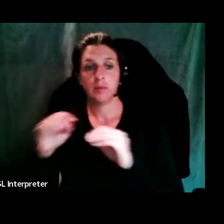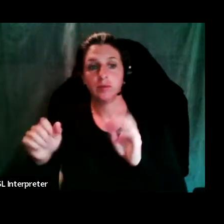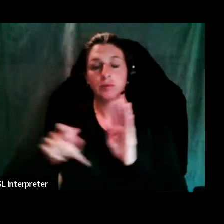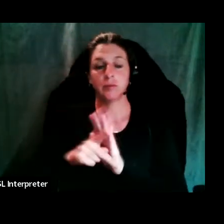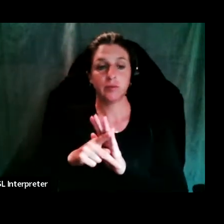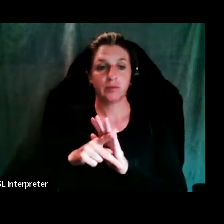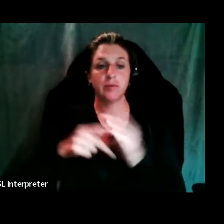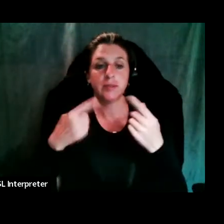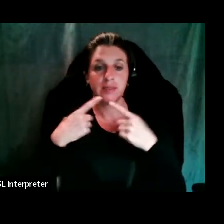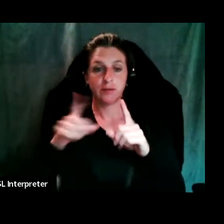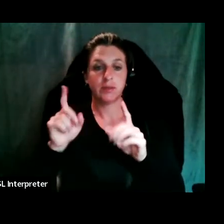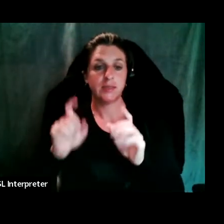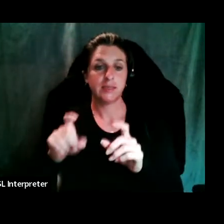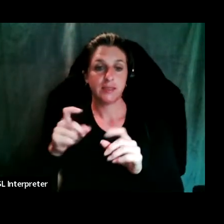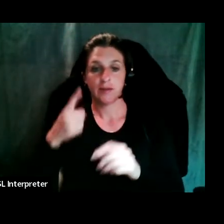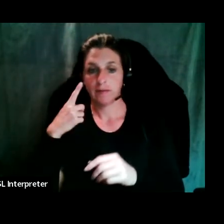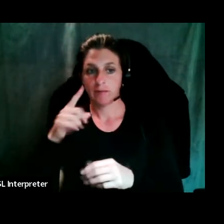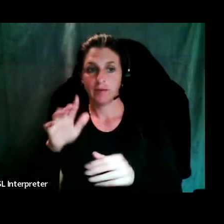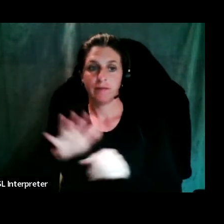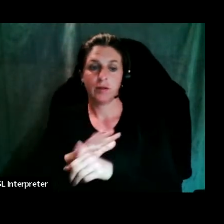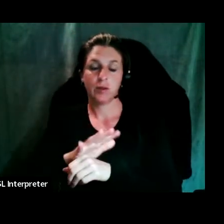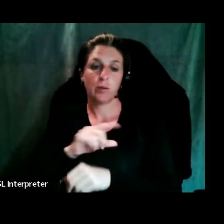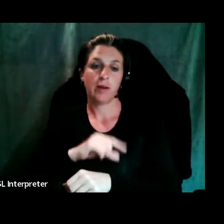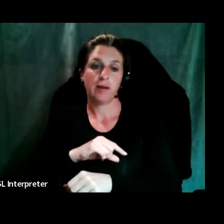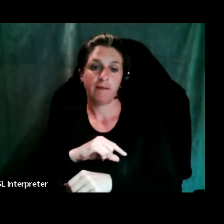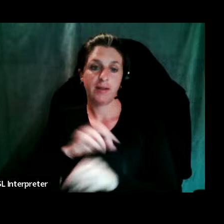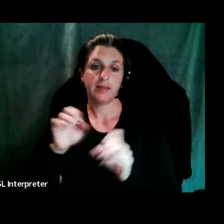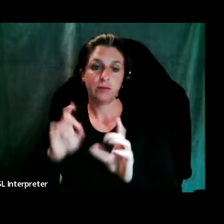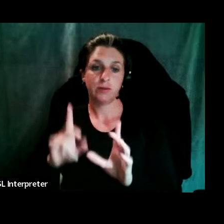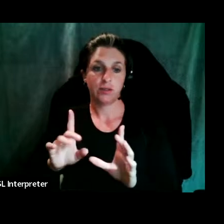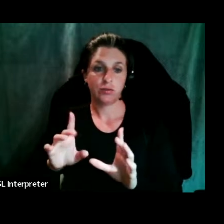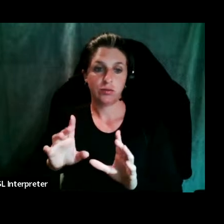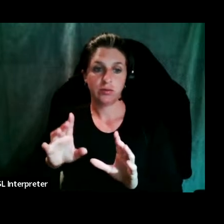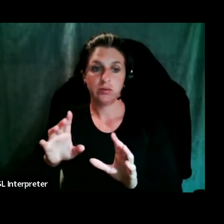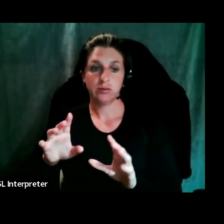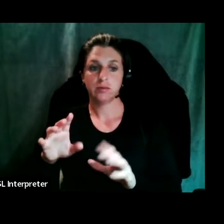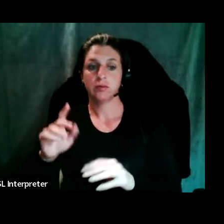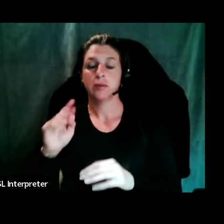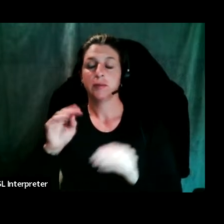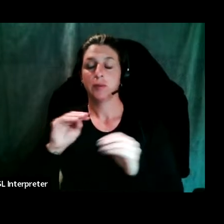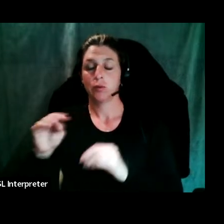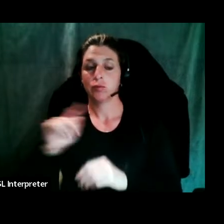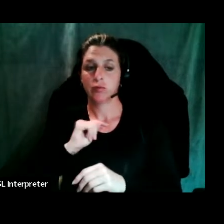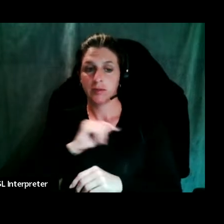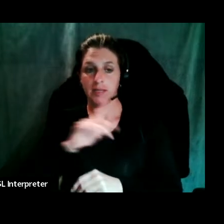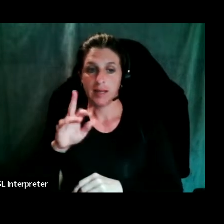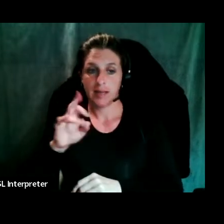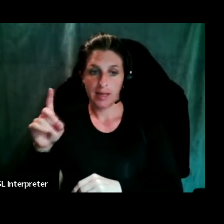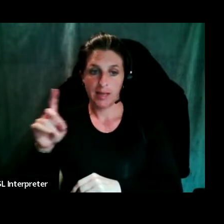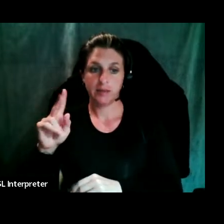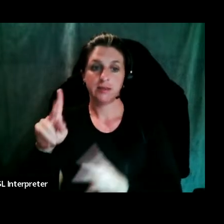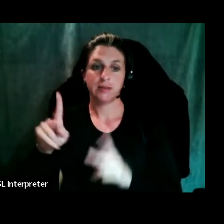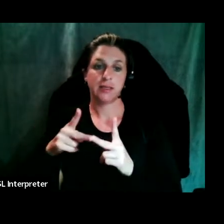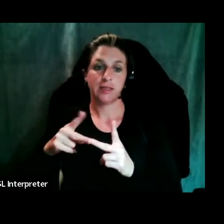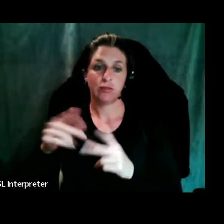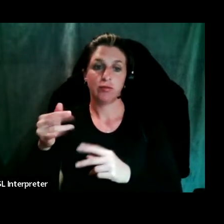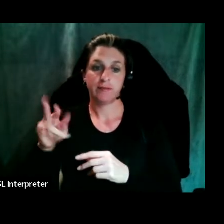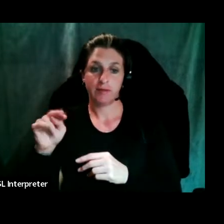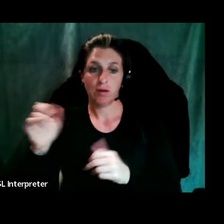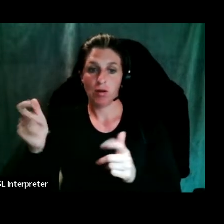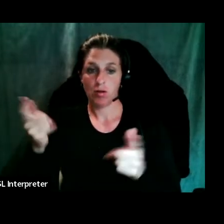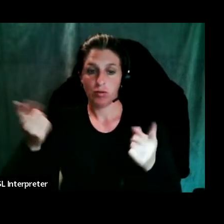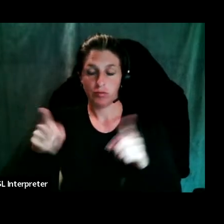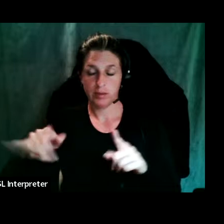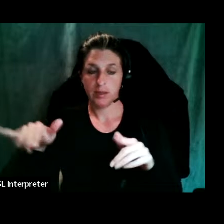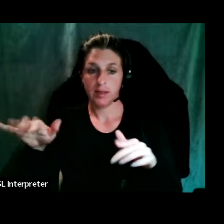declaration for need for fully qualified educators. Second. Okay, motion by trustee Land, second by trustee Griffin. All in favor?